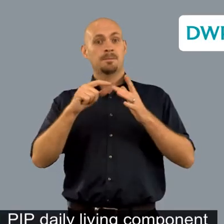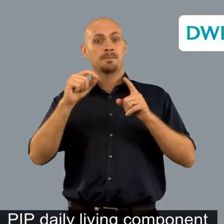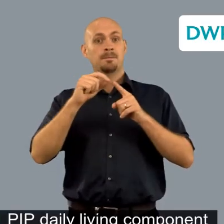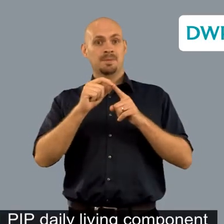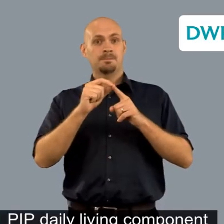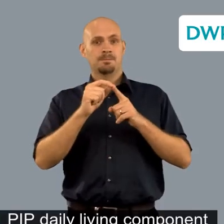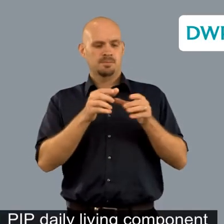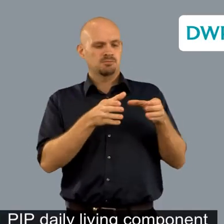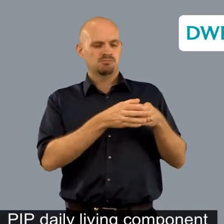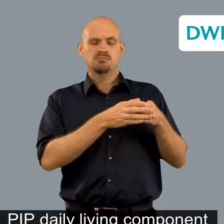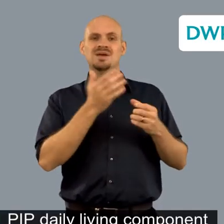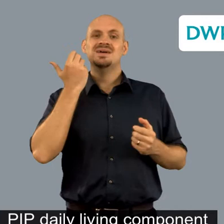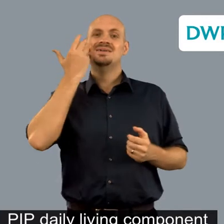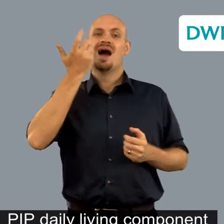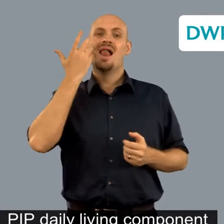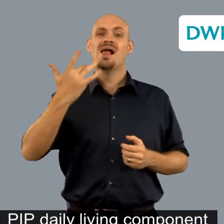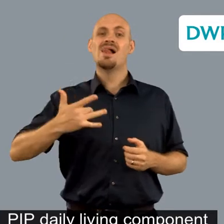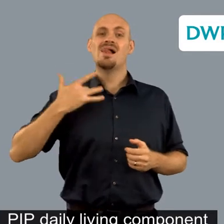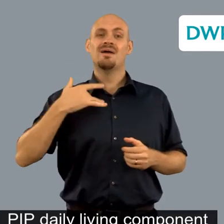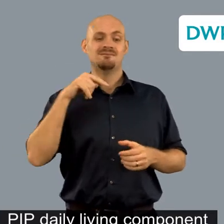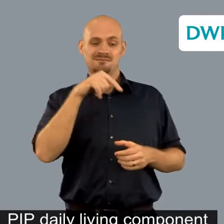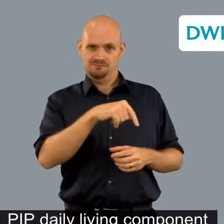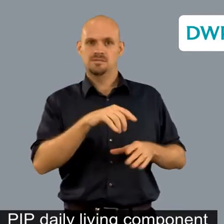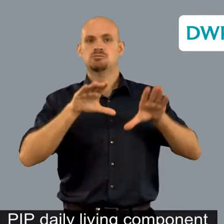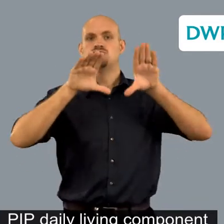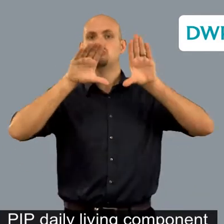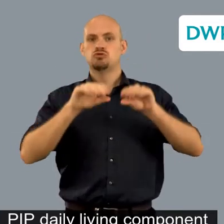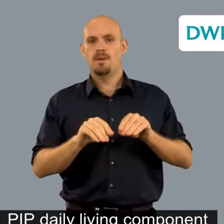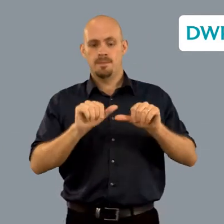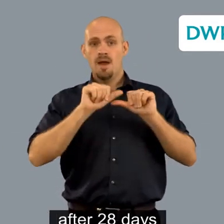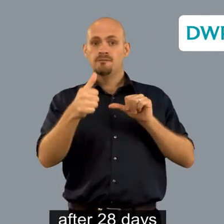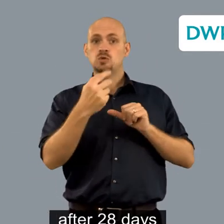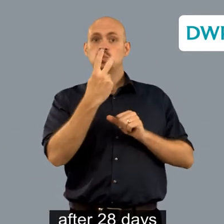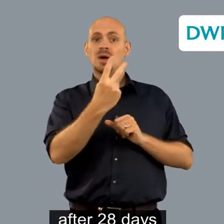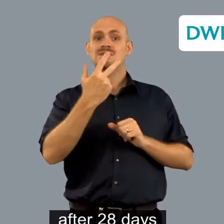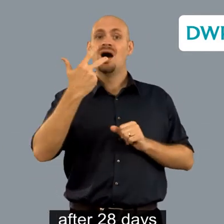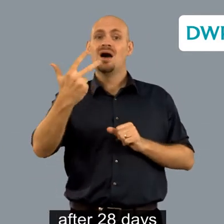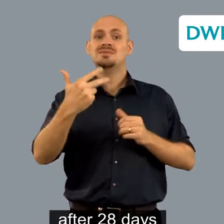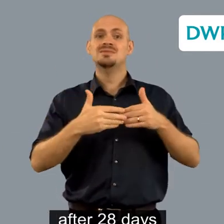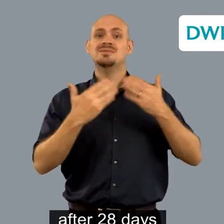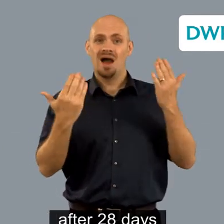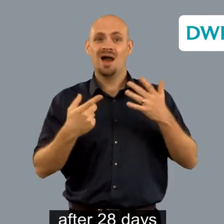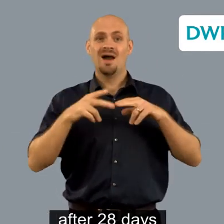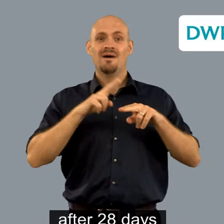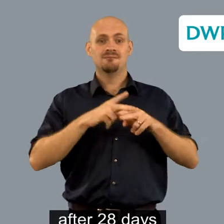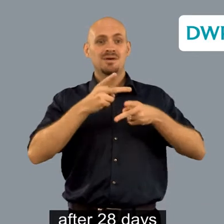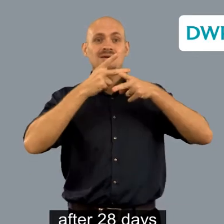PIP daily living component ceases to be payable after 28 days of care home